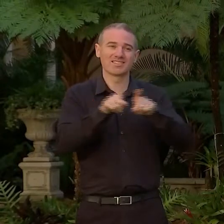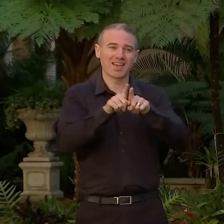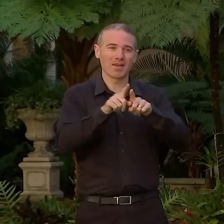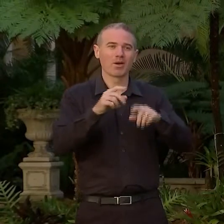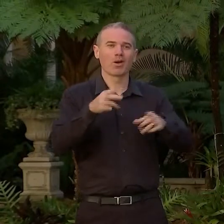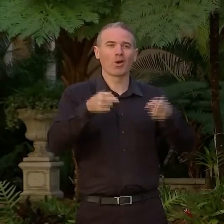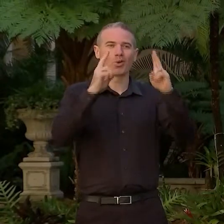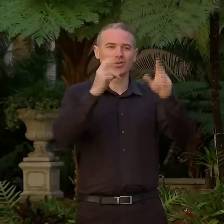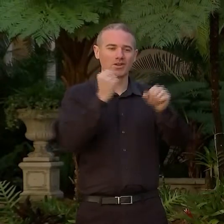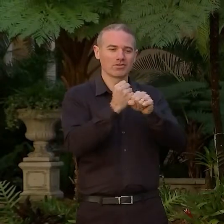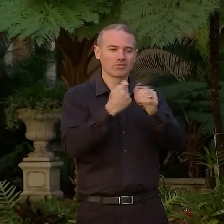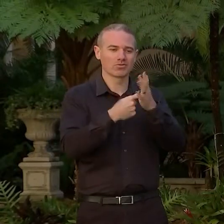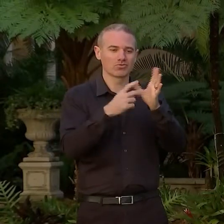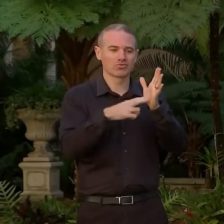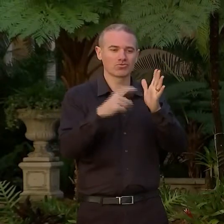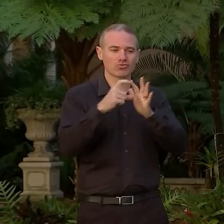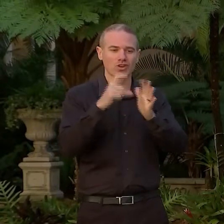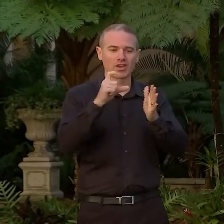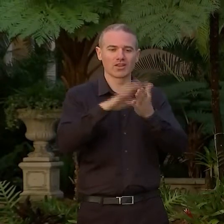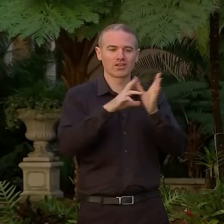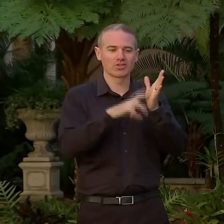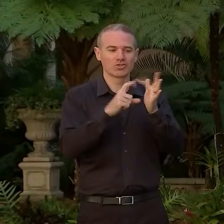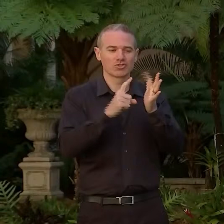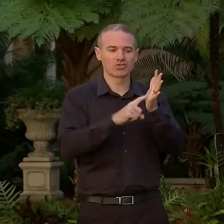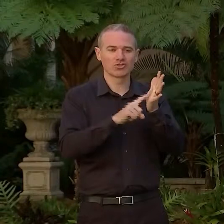that's what we'll do. Deputy Premier,